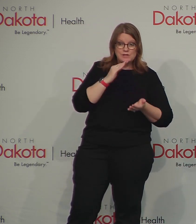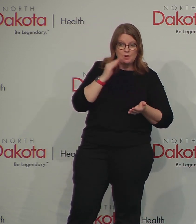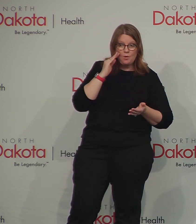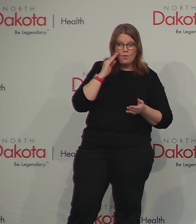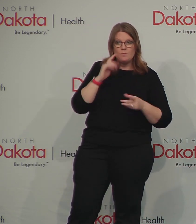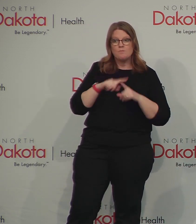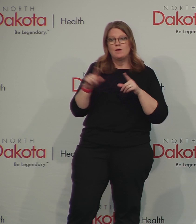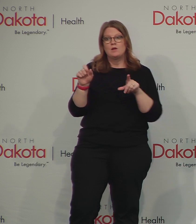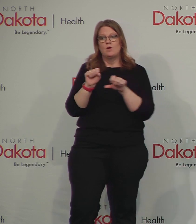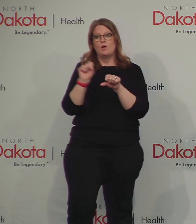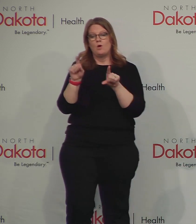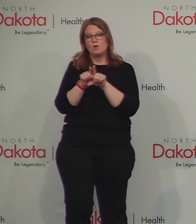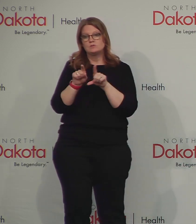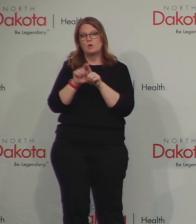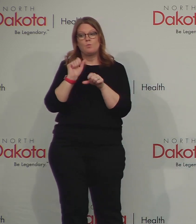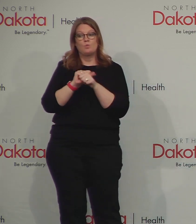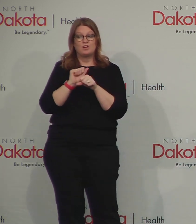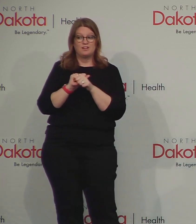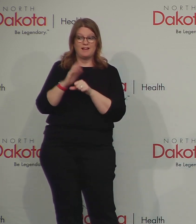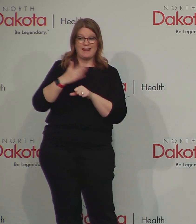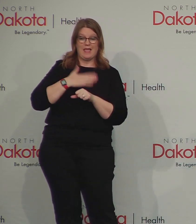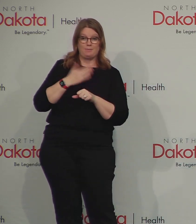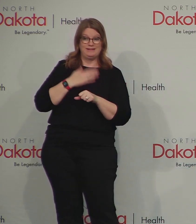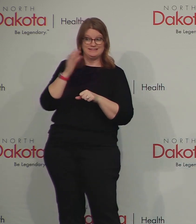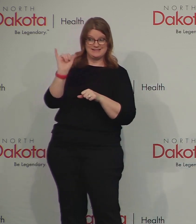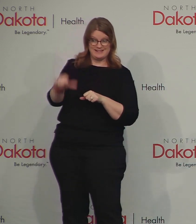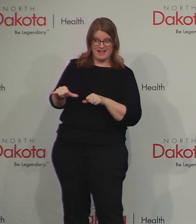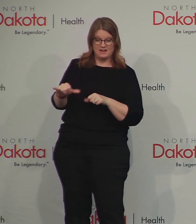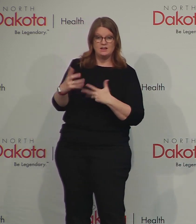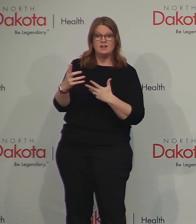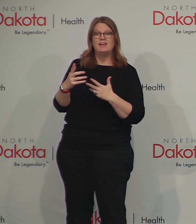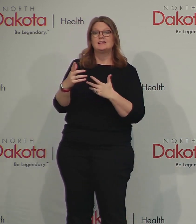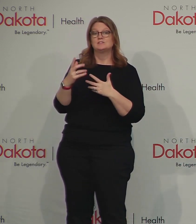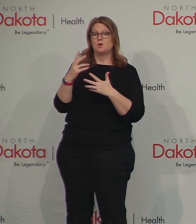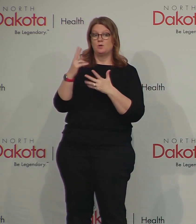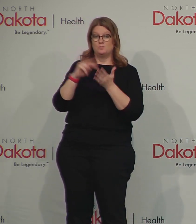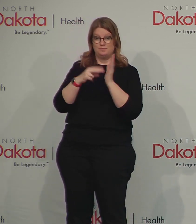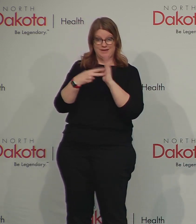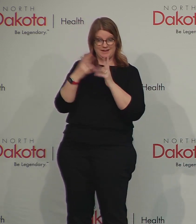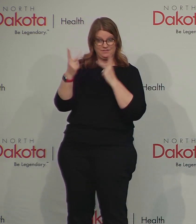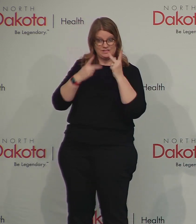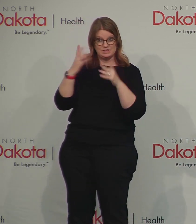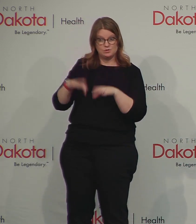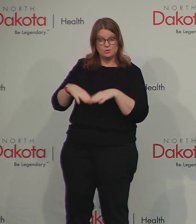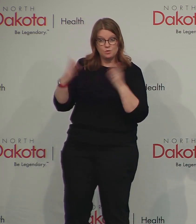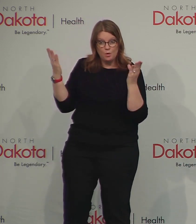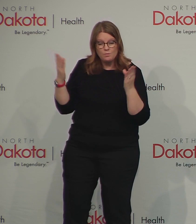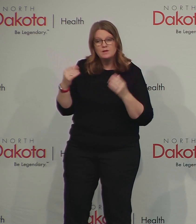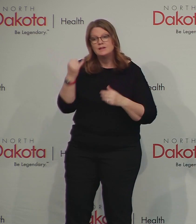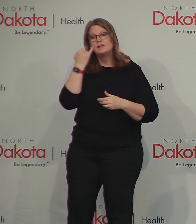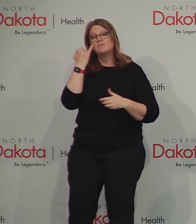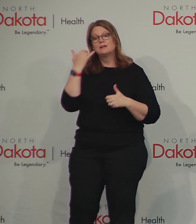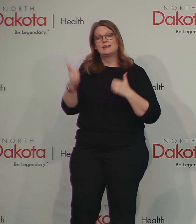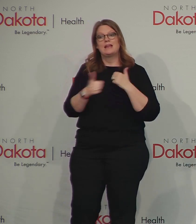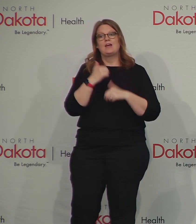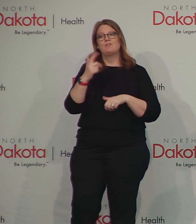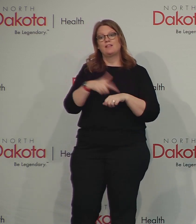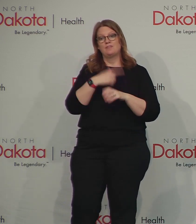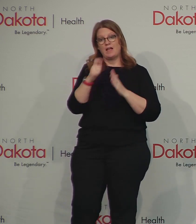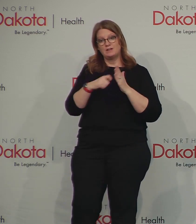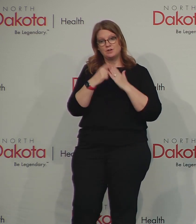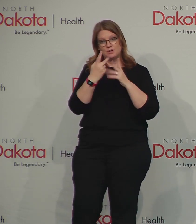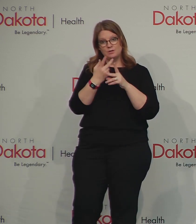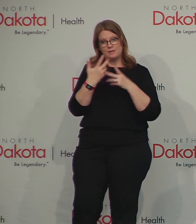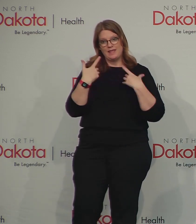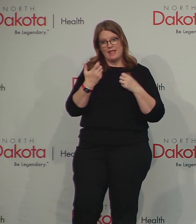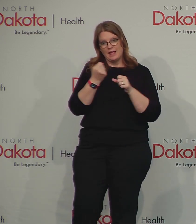also working on their happiness, and that means visitation. And so again, if we can get every long-term health care worker vaccinated, we get